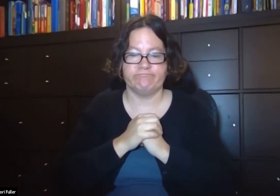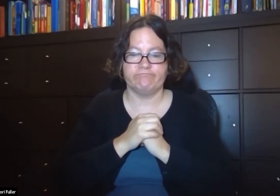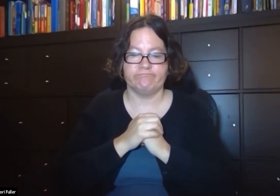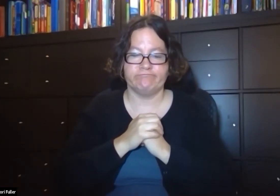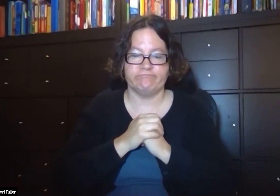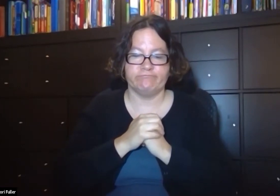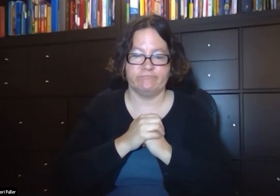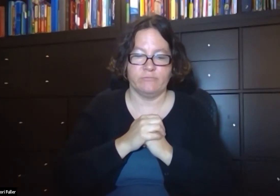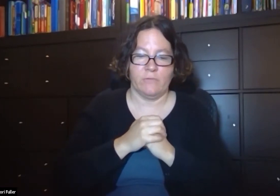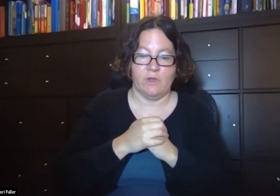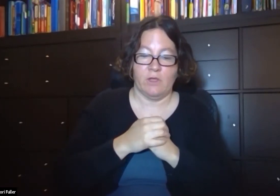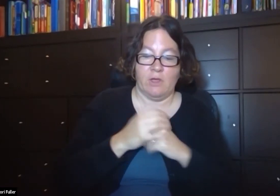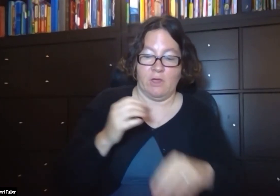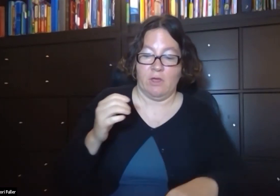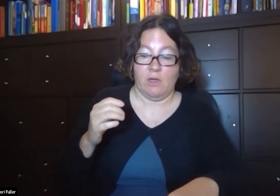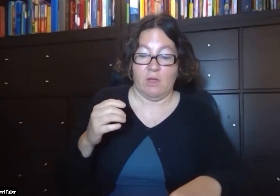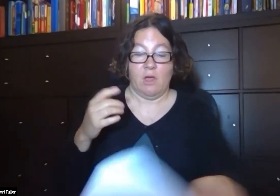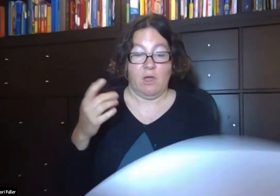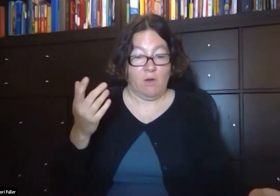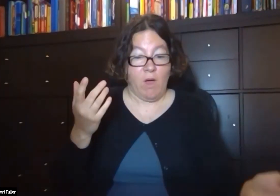weren't totally present.